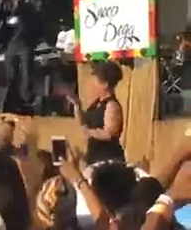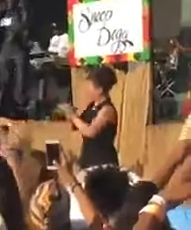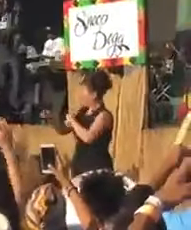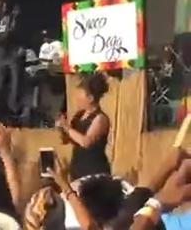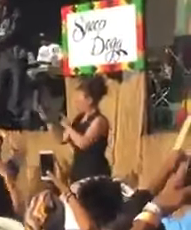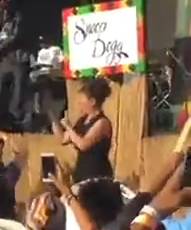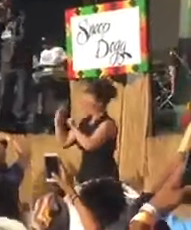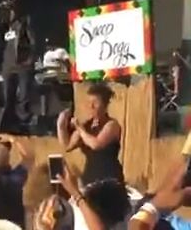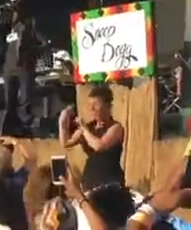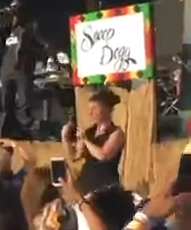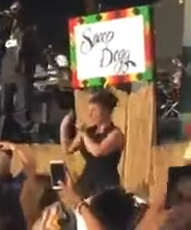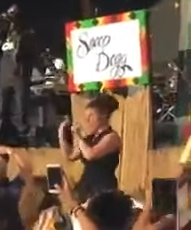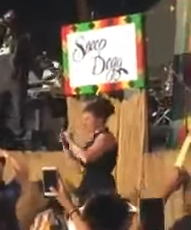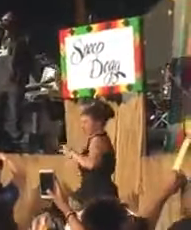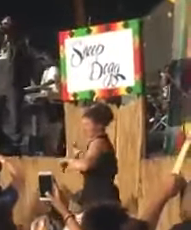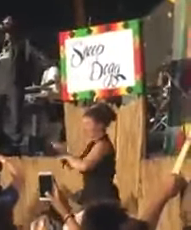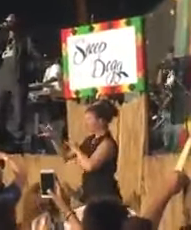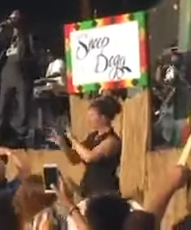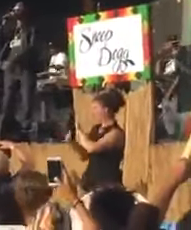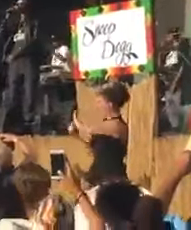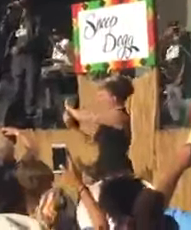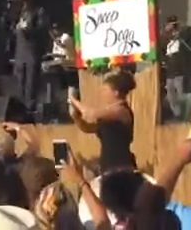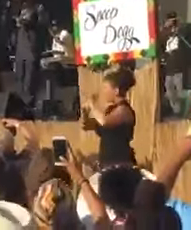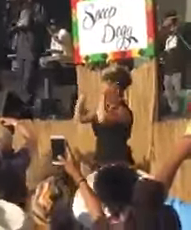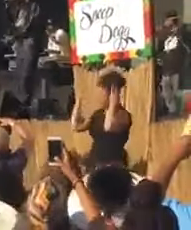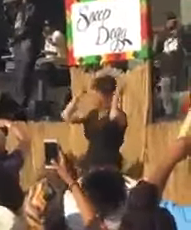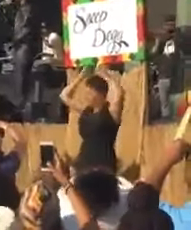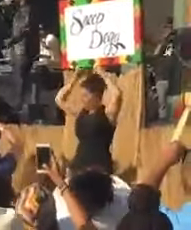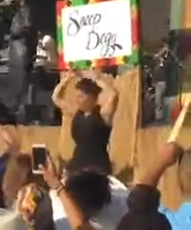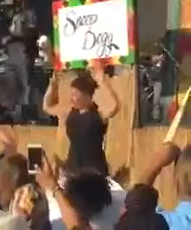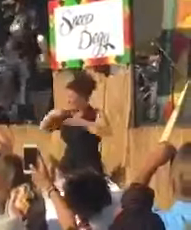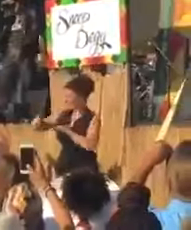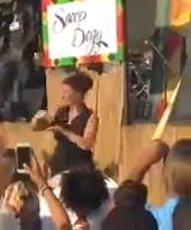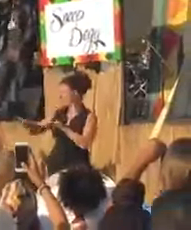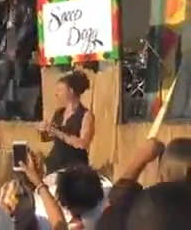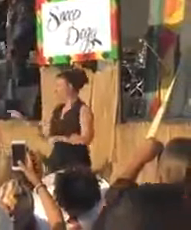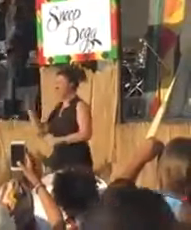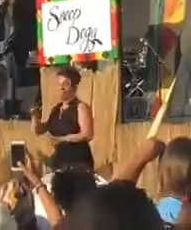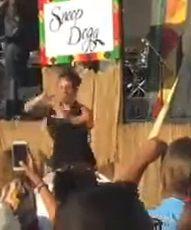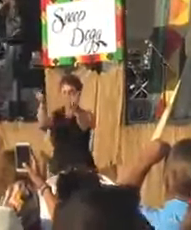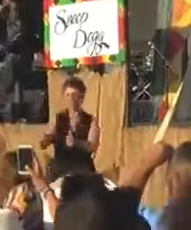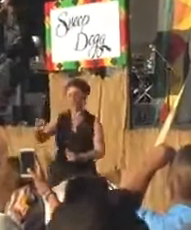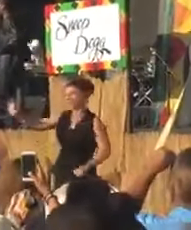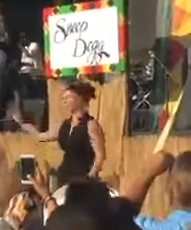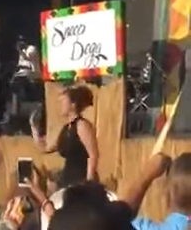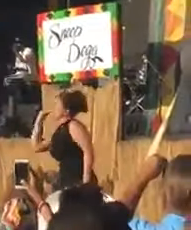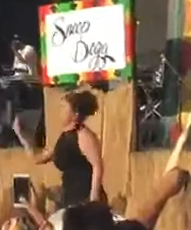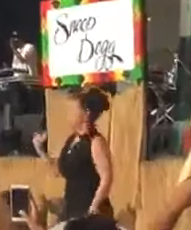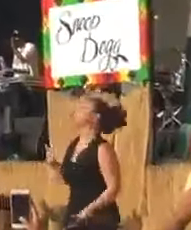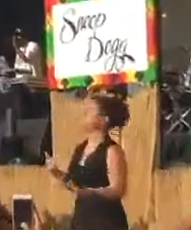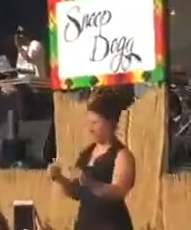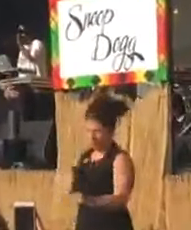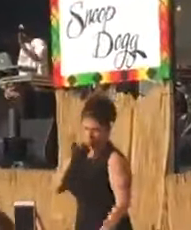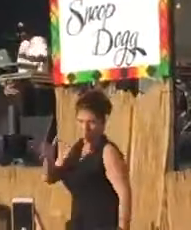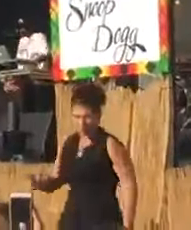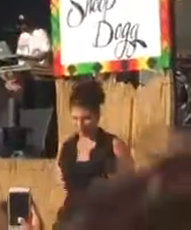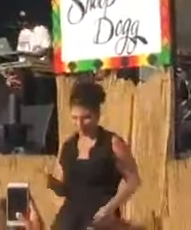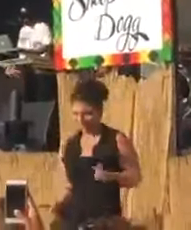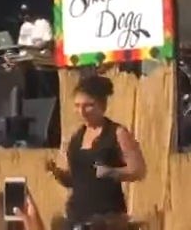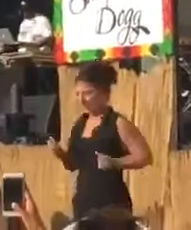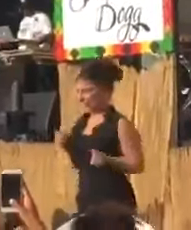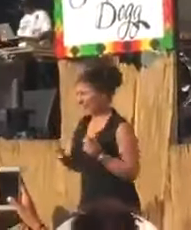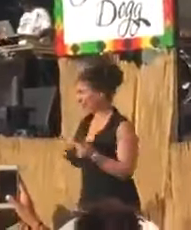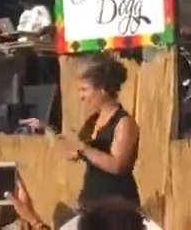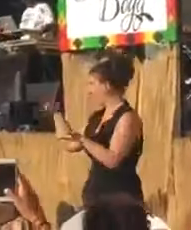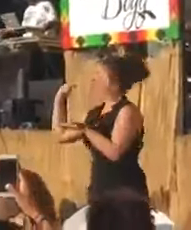need a return. So make a snazzy rock sound and put my hair in a perm. Word, she love it when I kiss the cricket. It's been in this back and